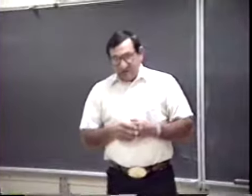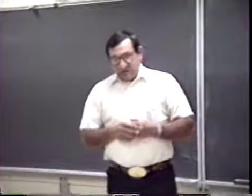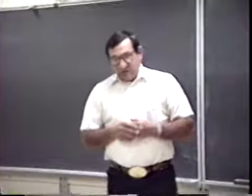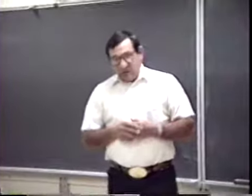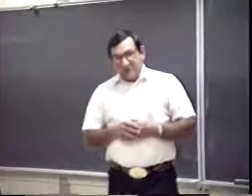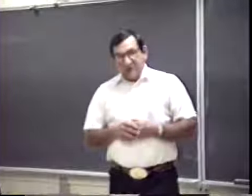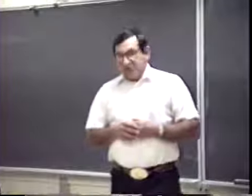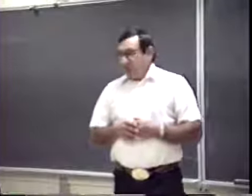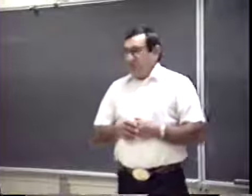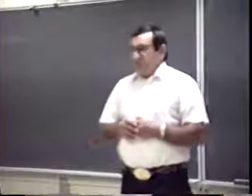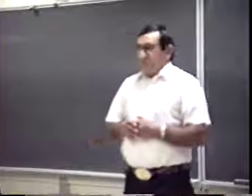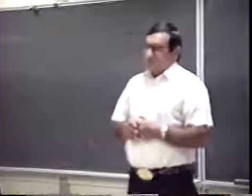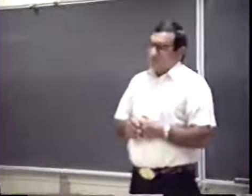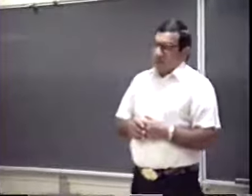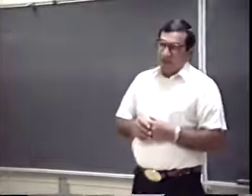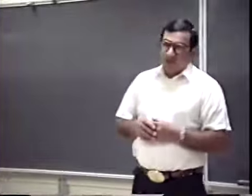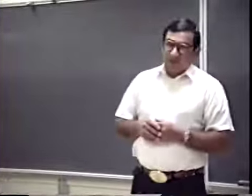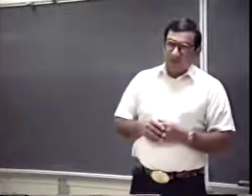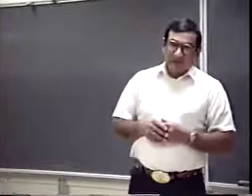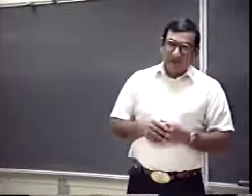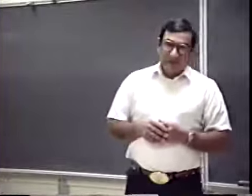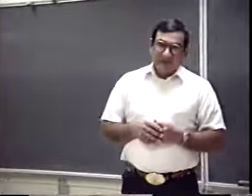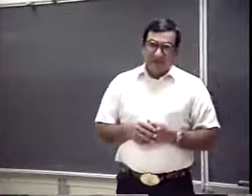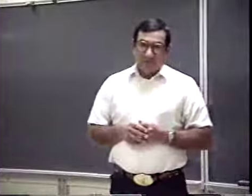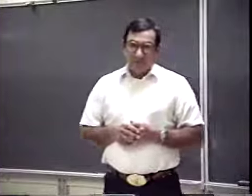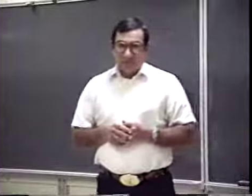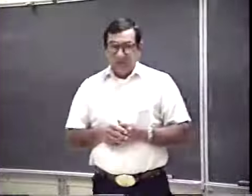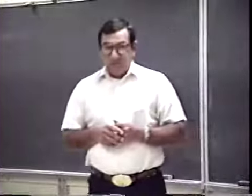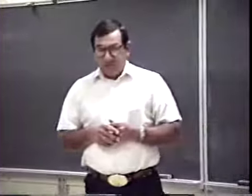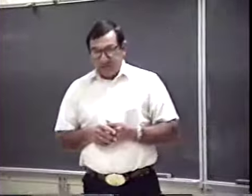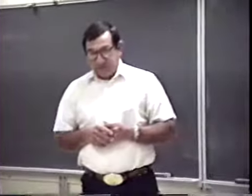The warrior says, "No, I didn't get it. I didn't find it."